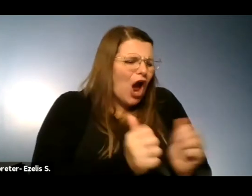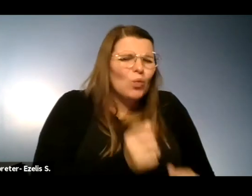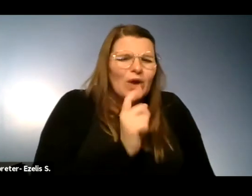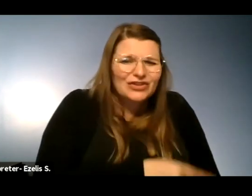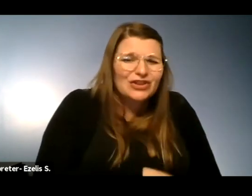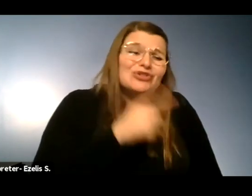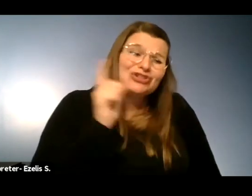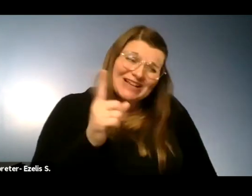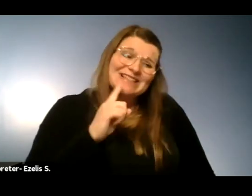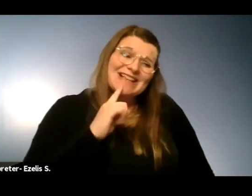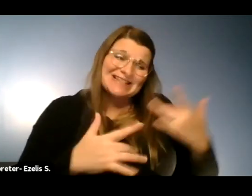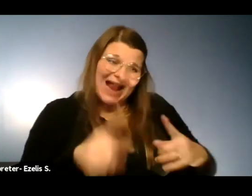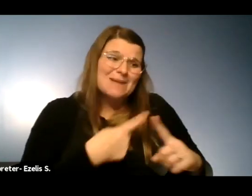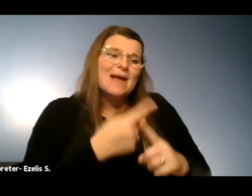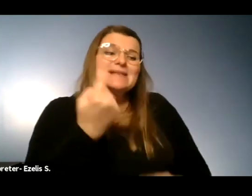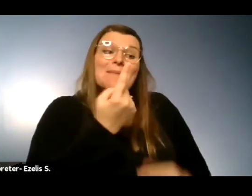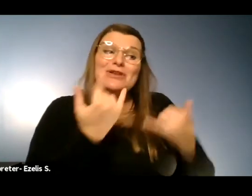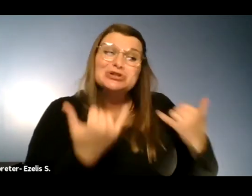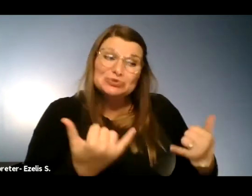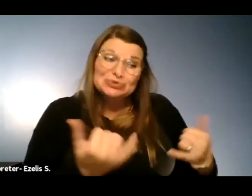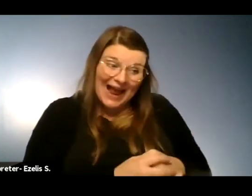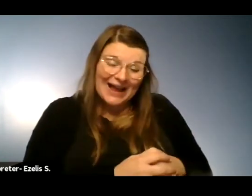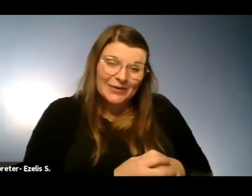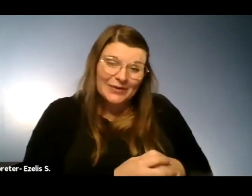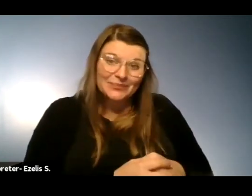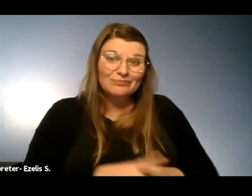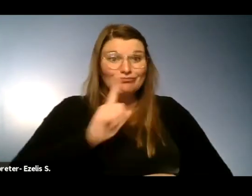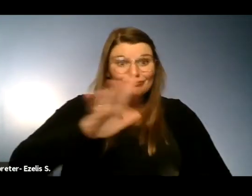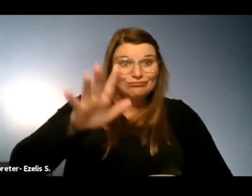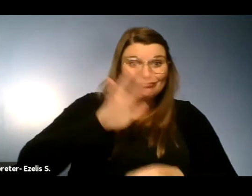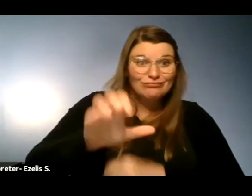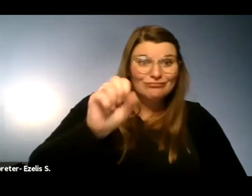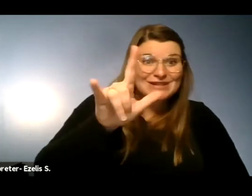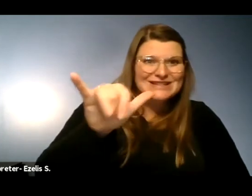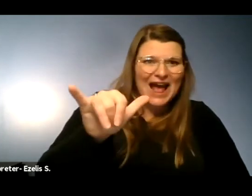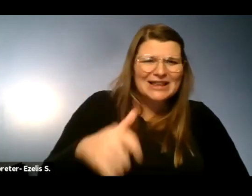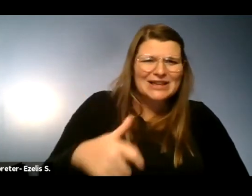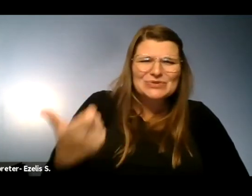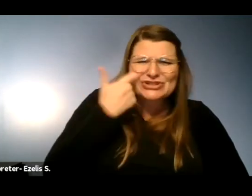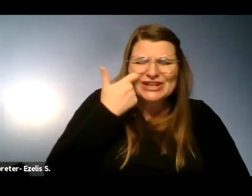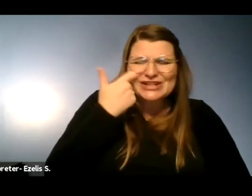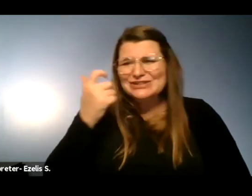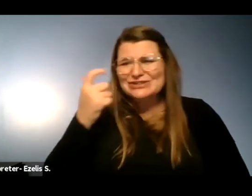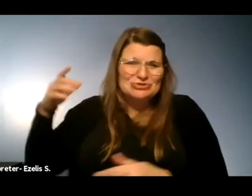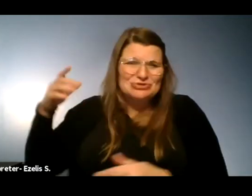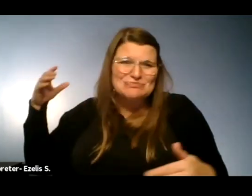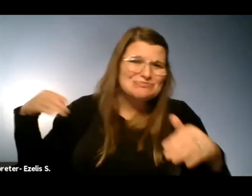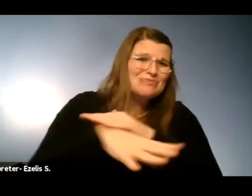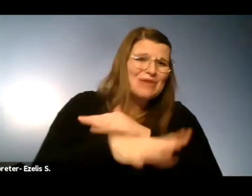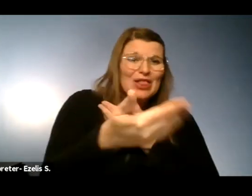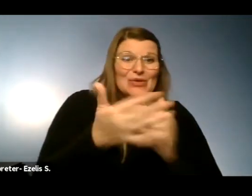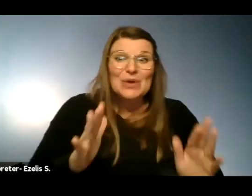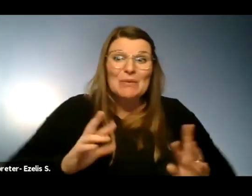pretty excited about something today. Sure enough, Sally was just about to burst into the room. Get